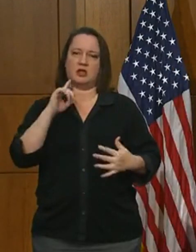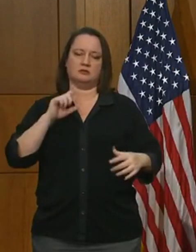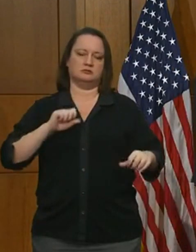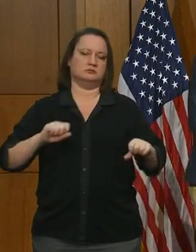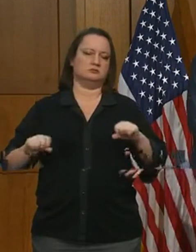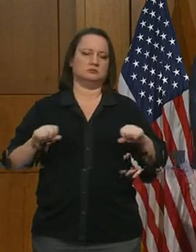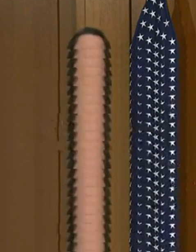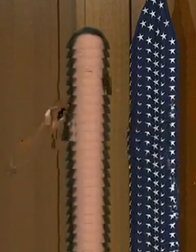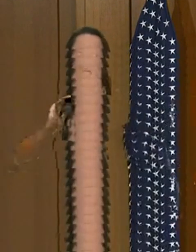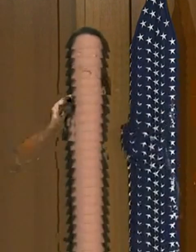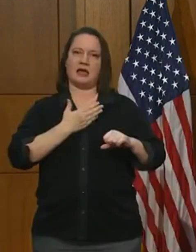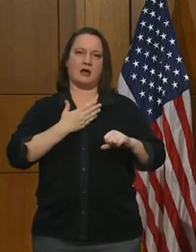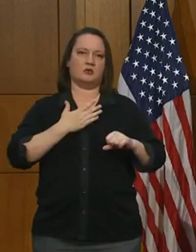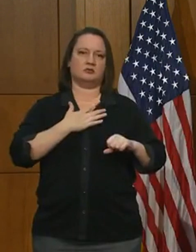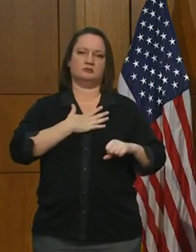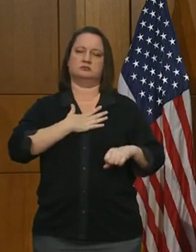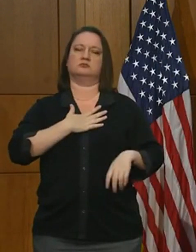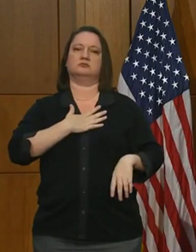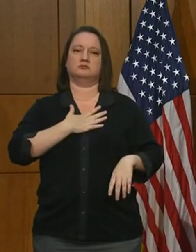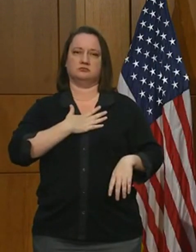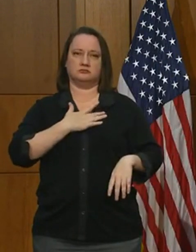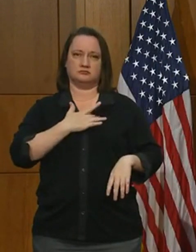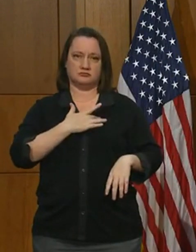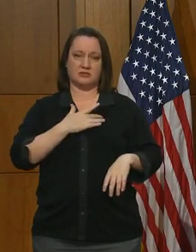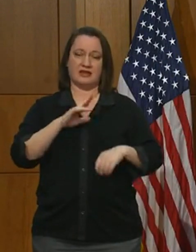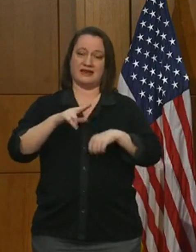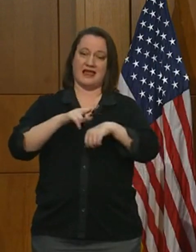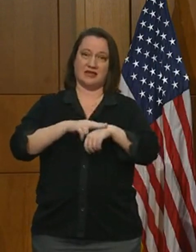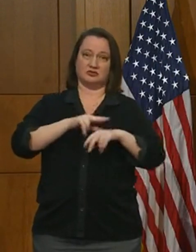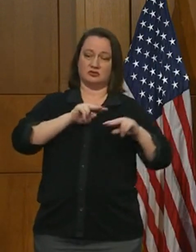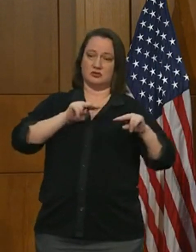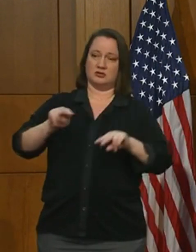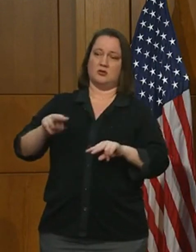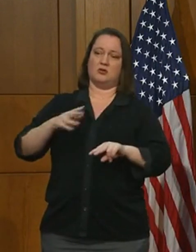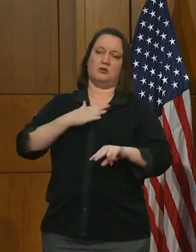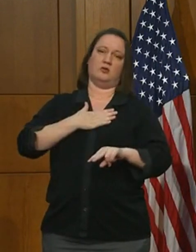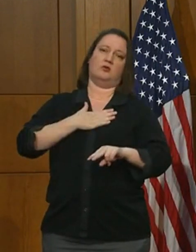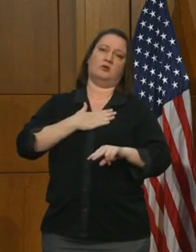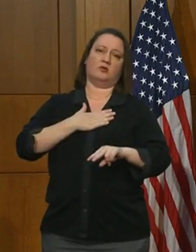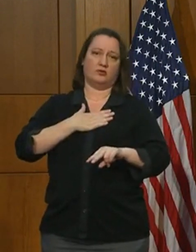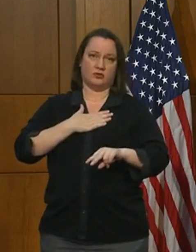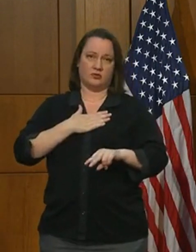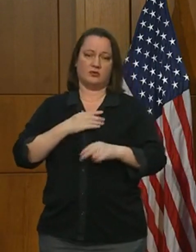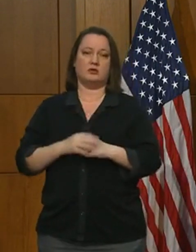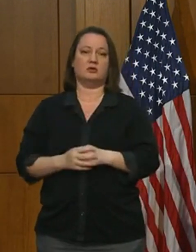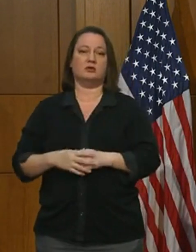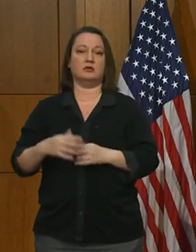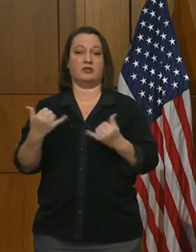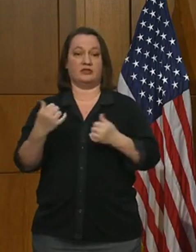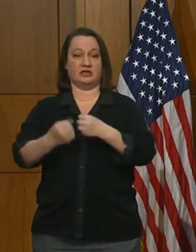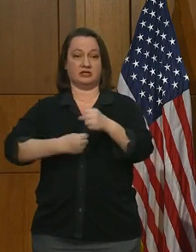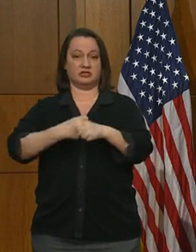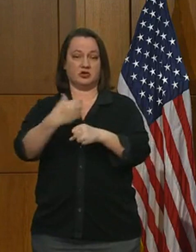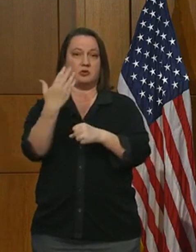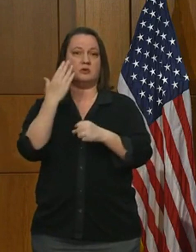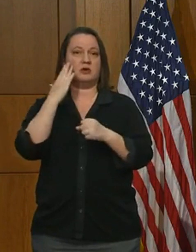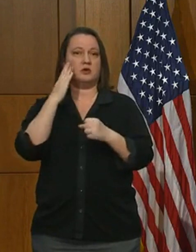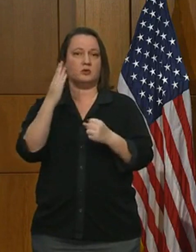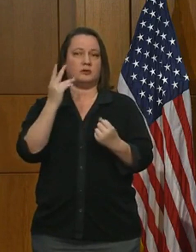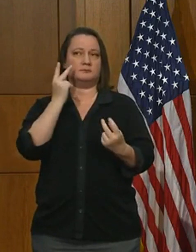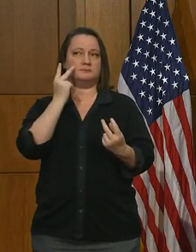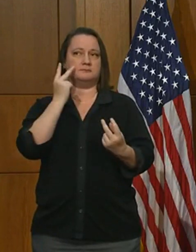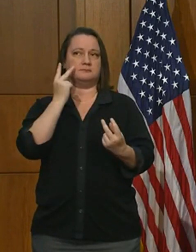our national foundation. And we are planning to memorialize them this year virtually because